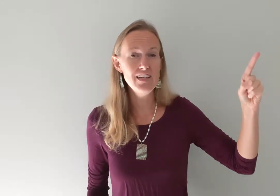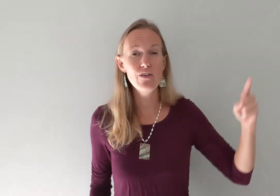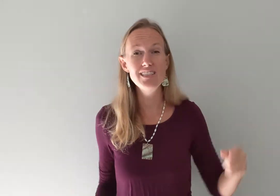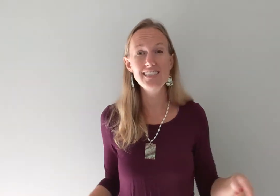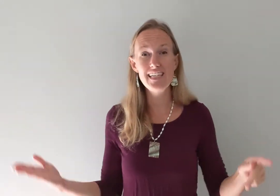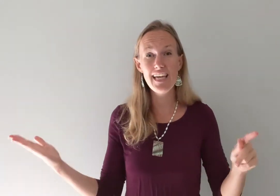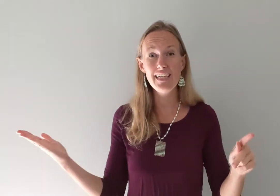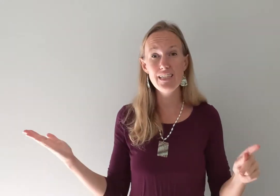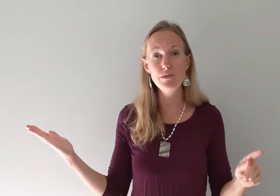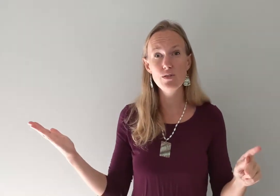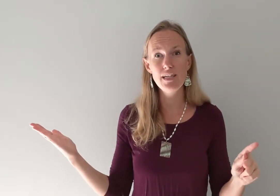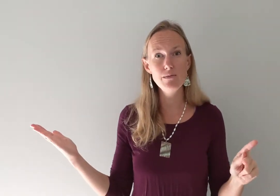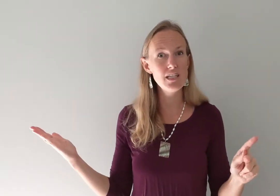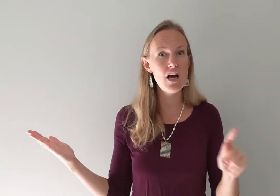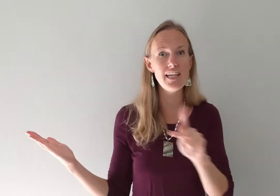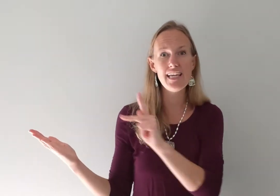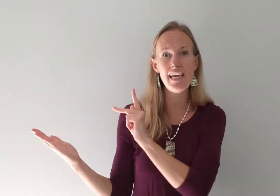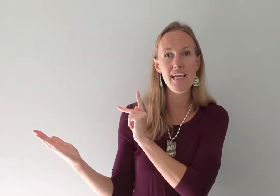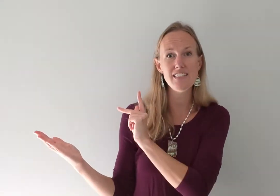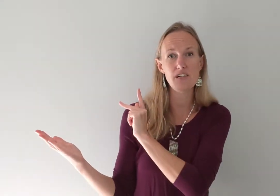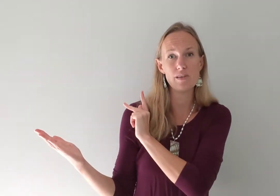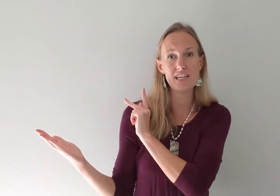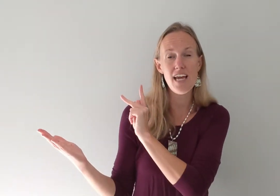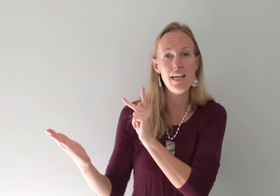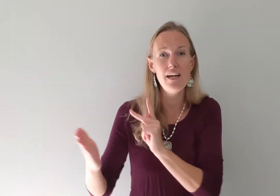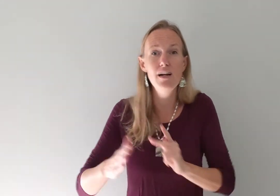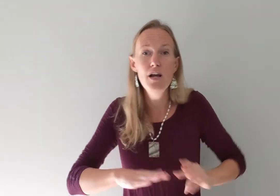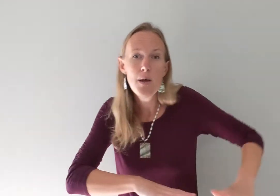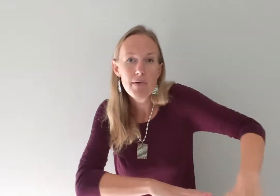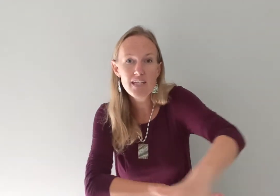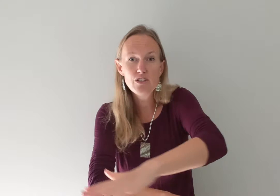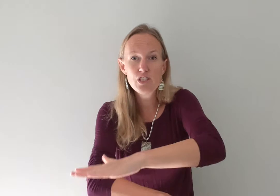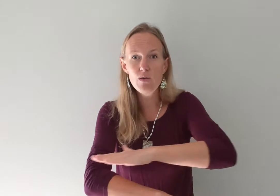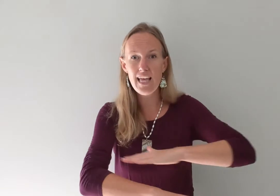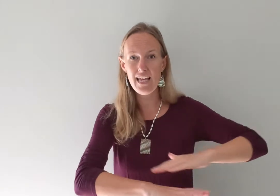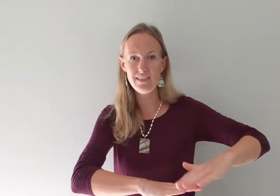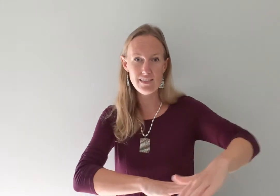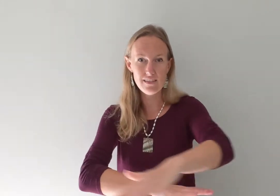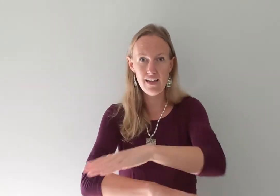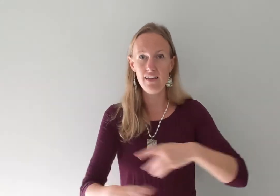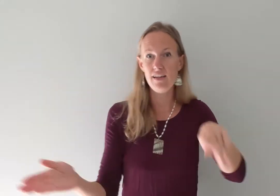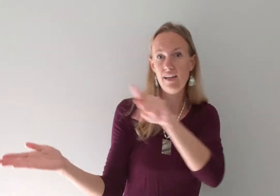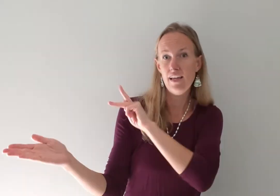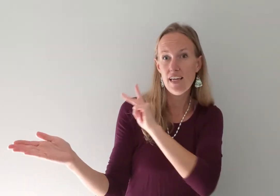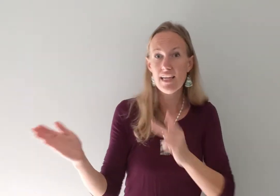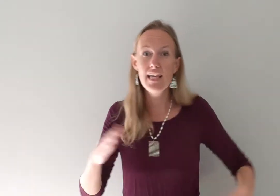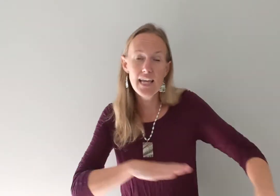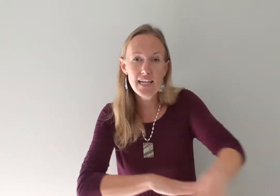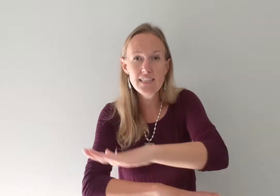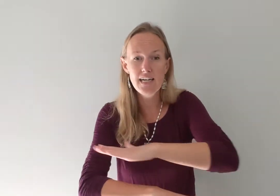yours is the kingdom. So kingdom is a lot like king, starting with a K here, but then you show land, okay?